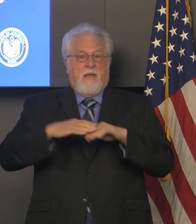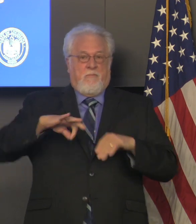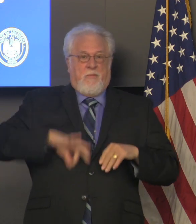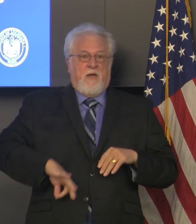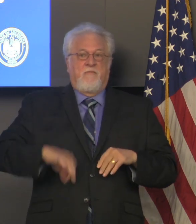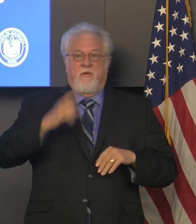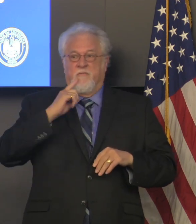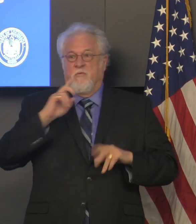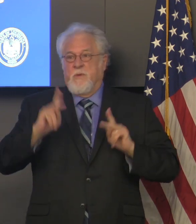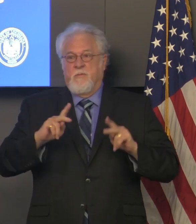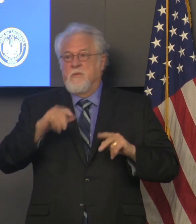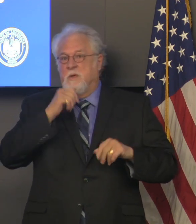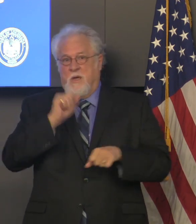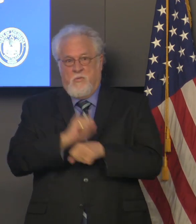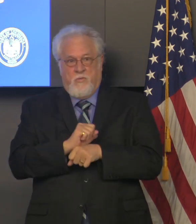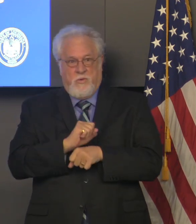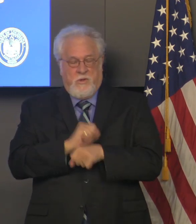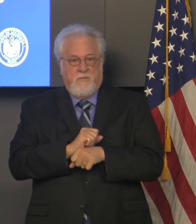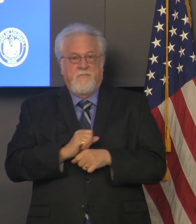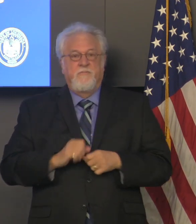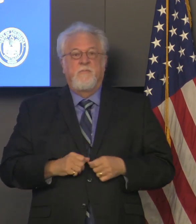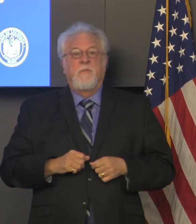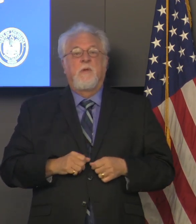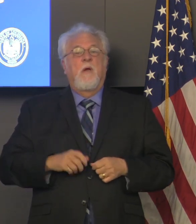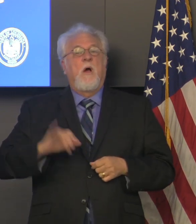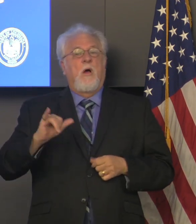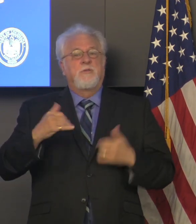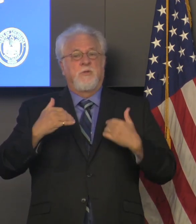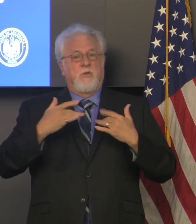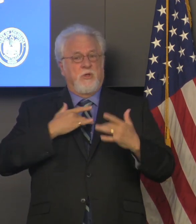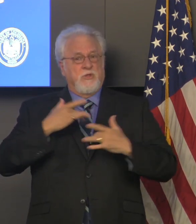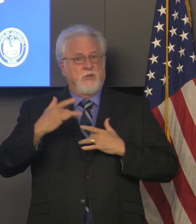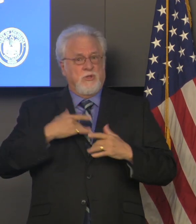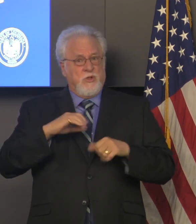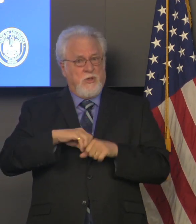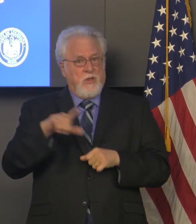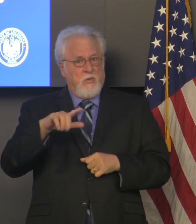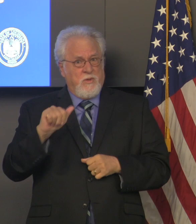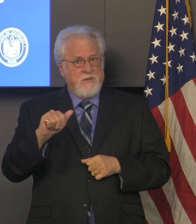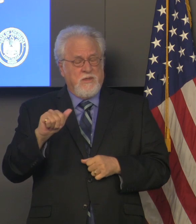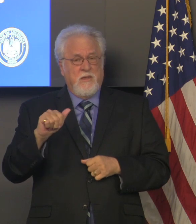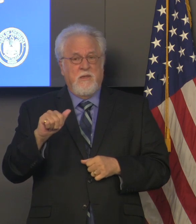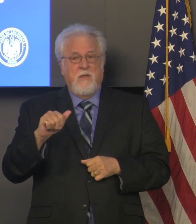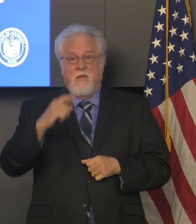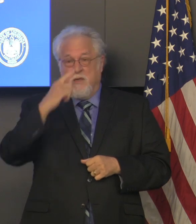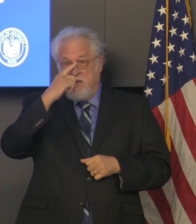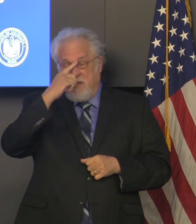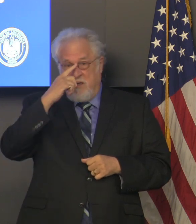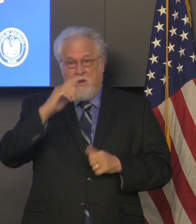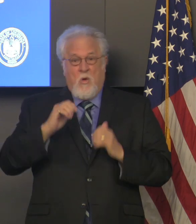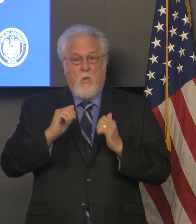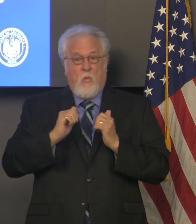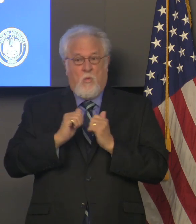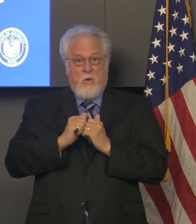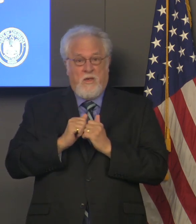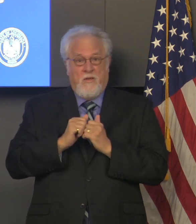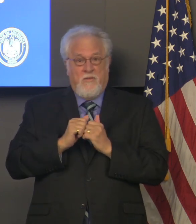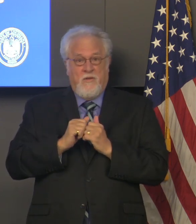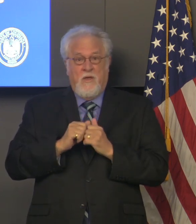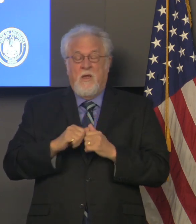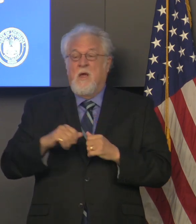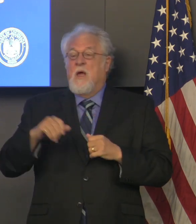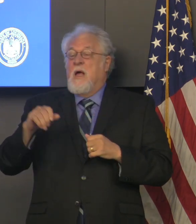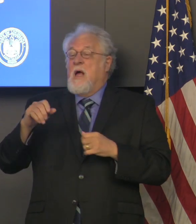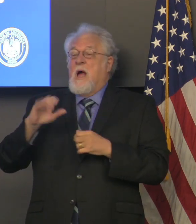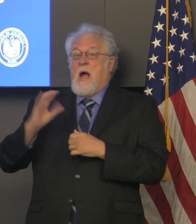for unemployed workers. I also have a concern here in Louisiana with the solvency of the Unemployment